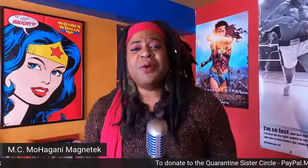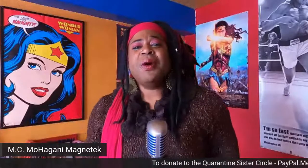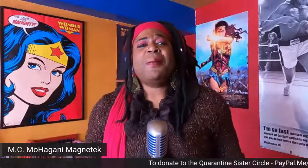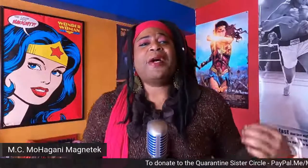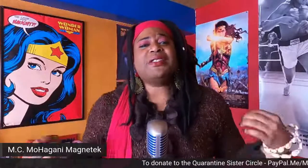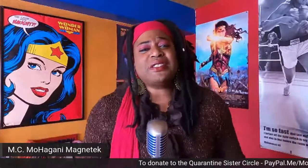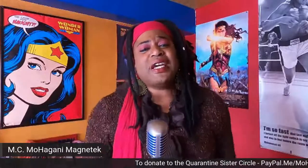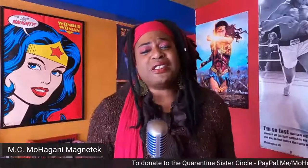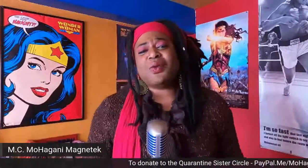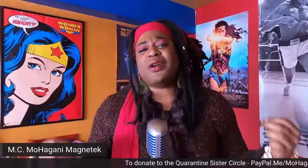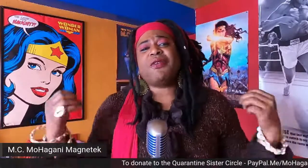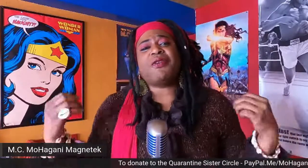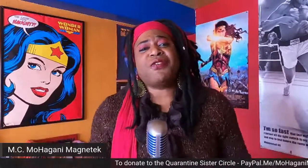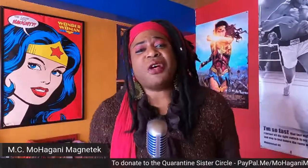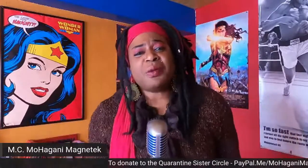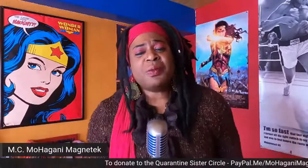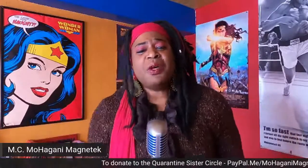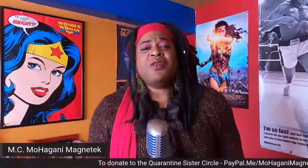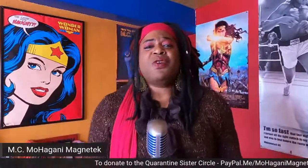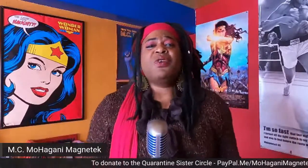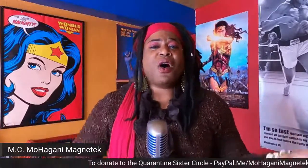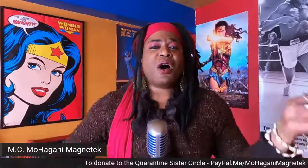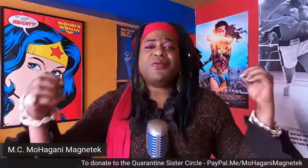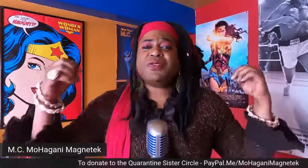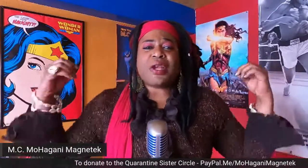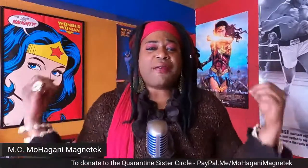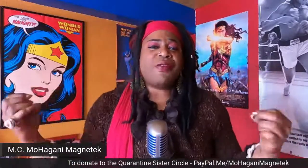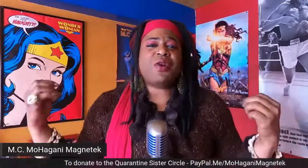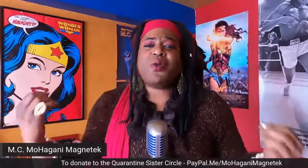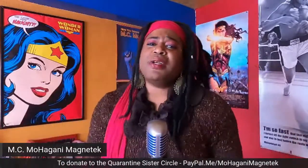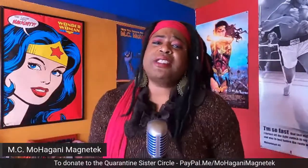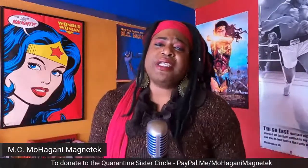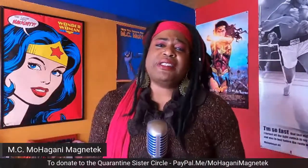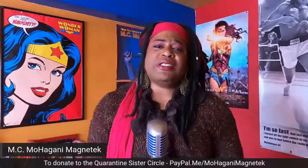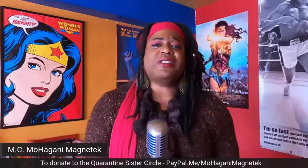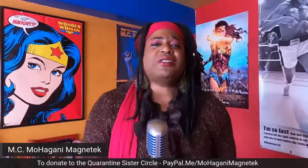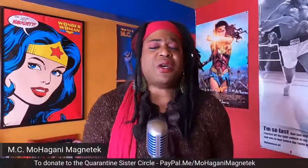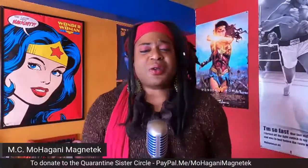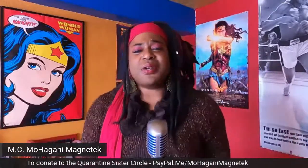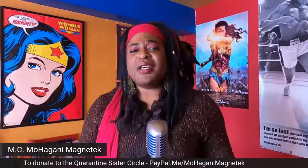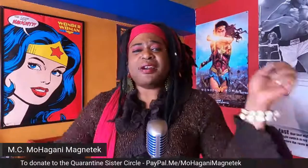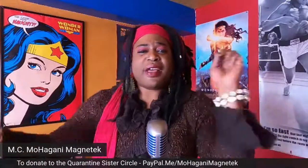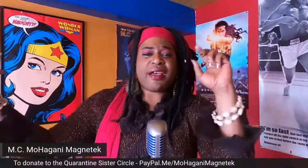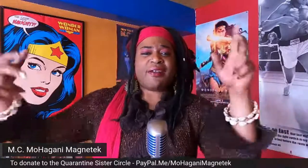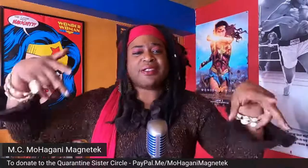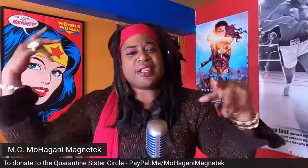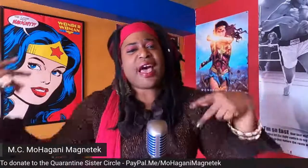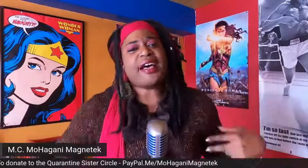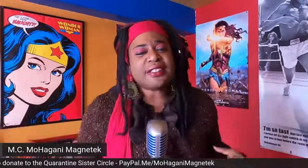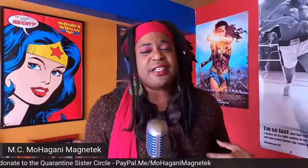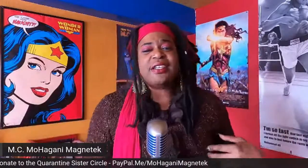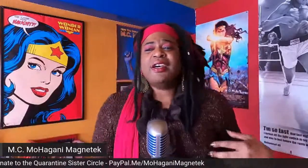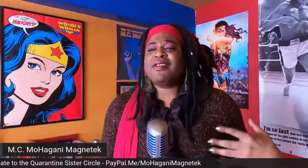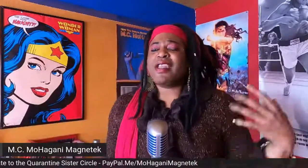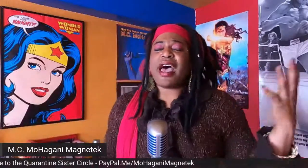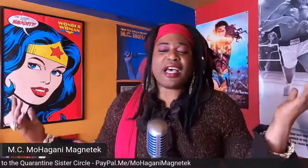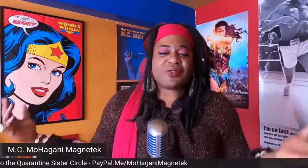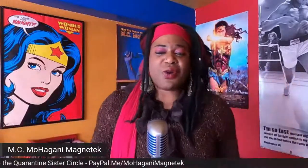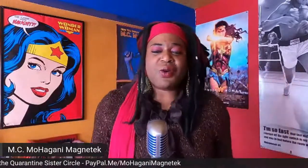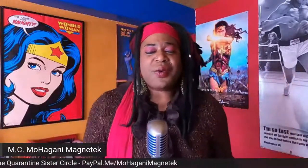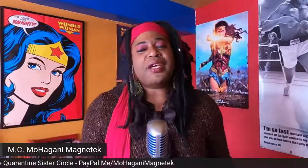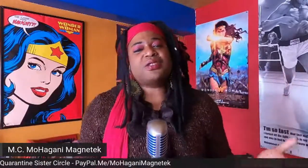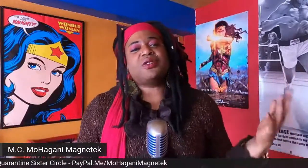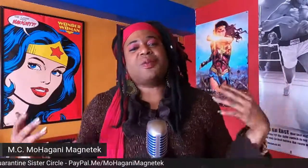wonderful presentation, wonderful film for you all straight from the Quarantine Sister Circle here in Anchorage, Alaska. The